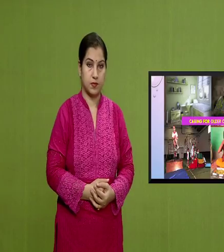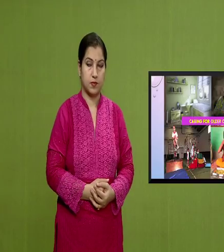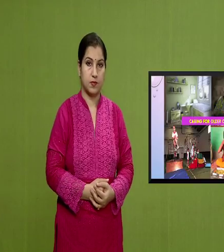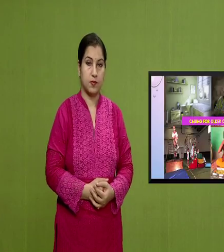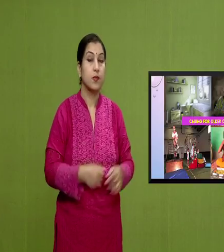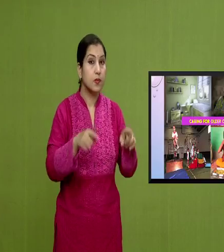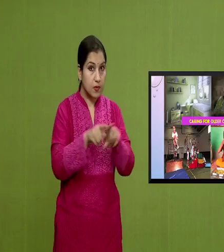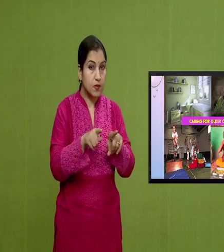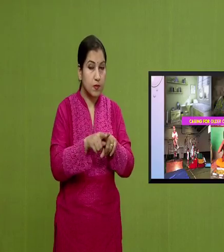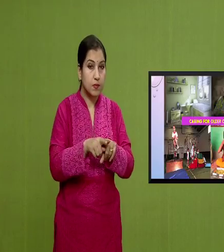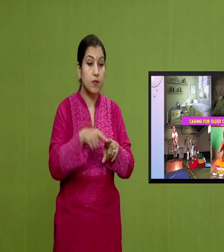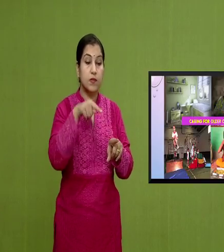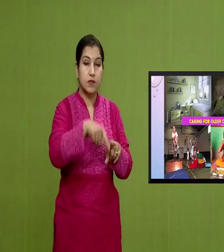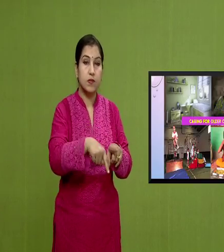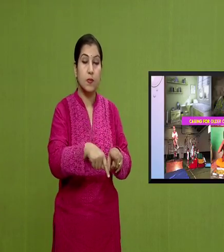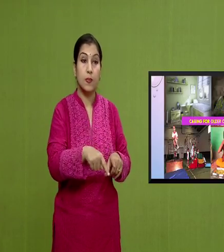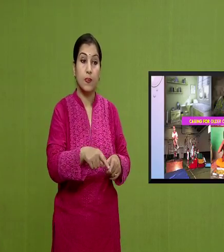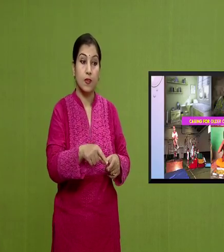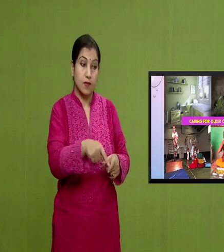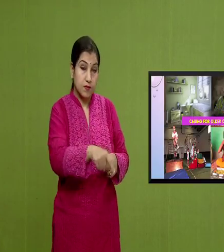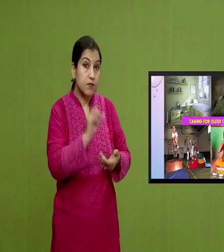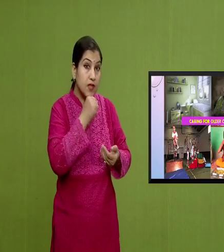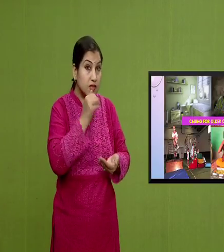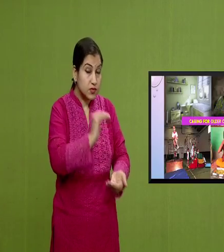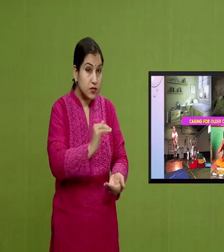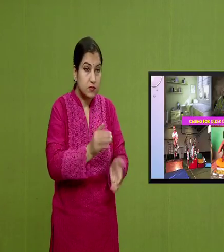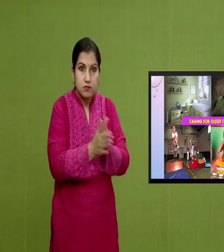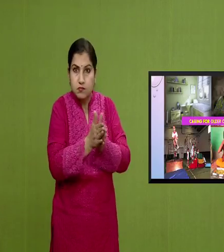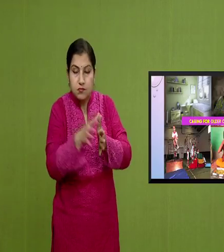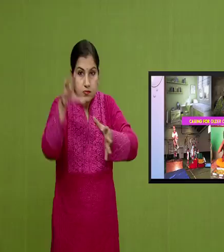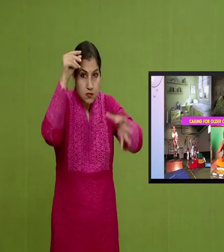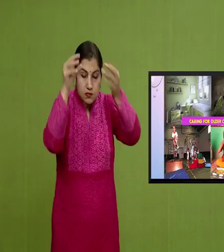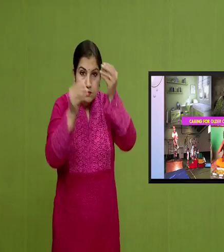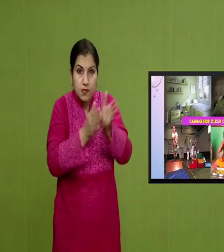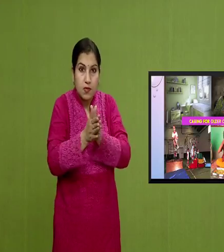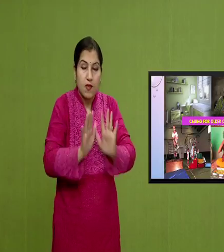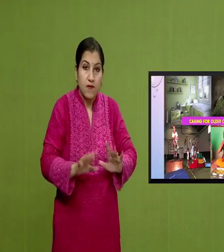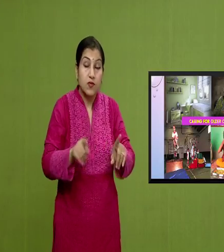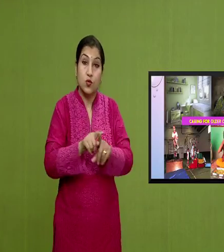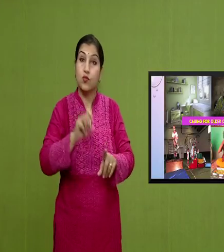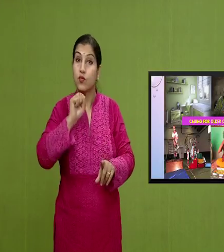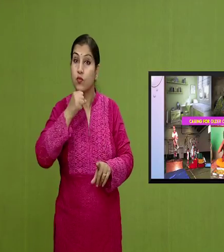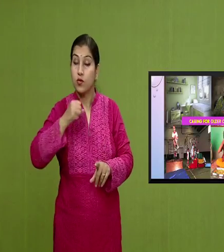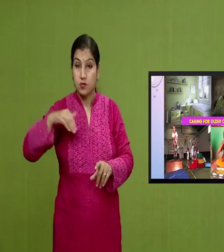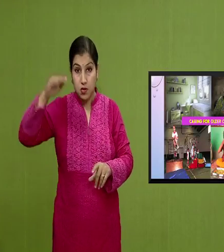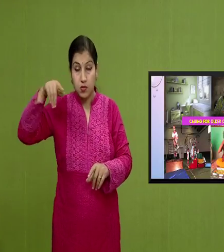Since it is age of curiosity, so elders should satisfy their